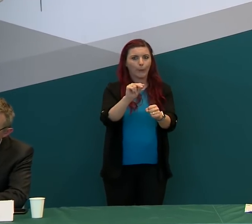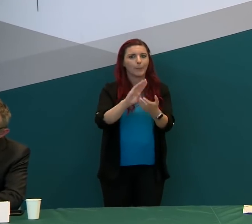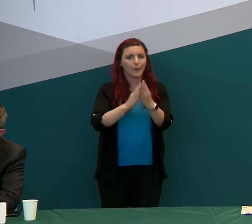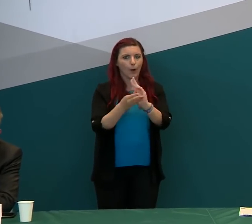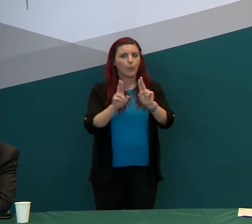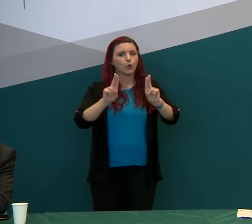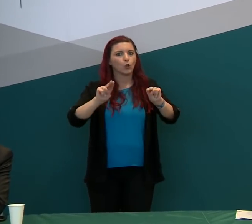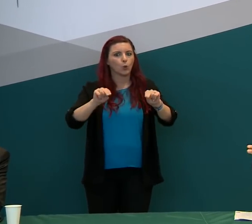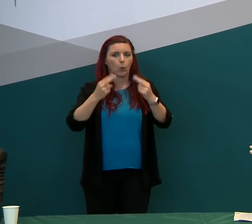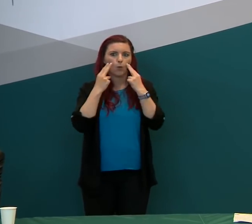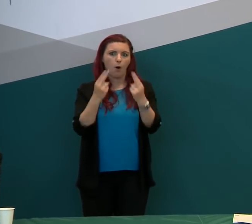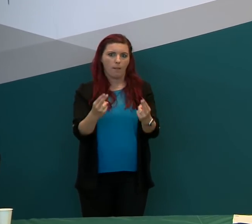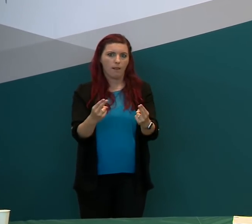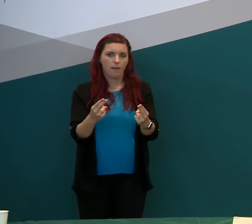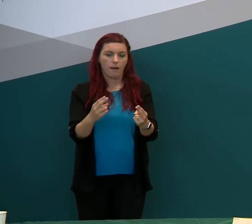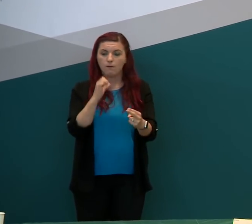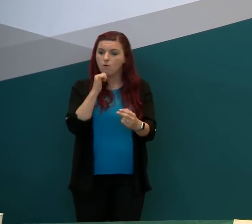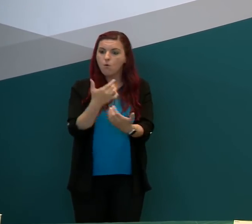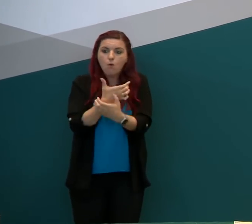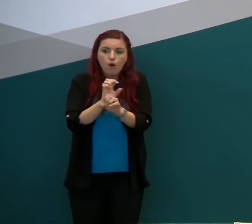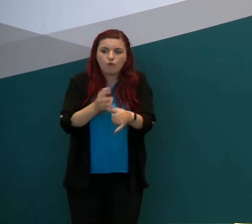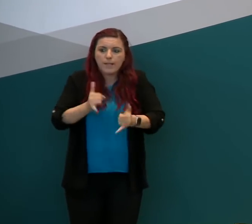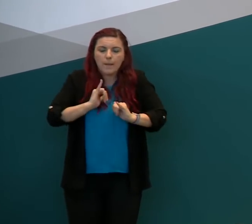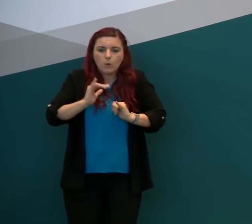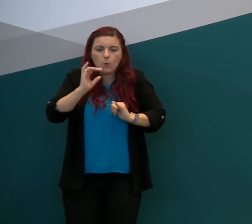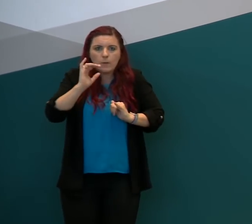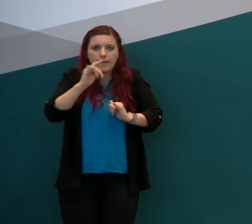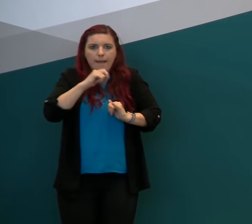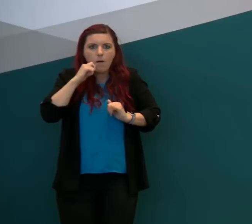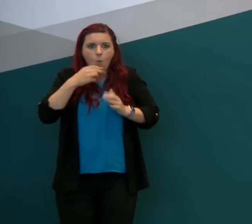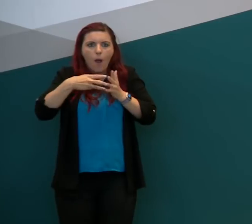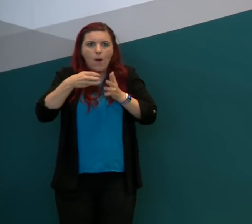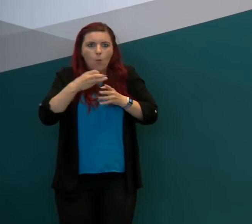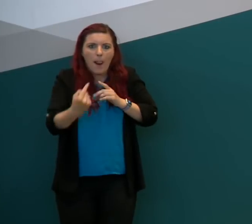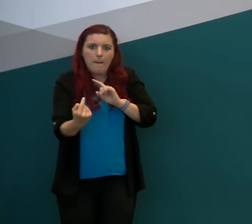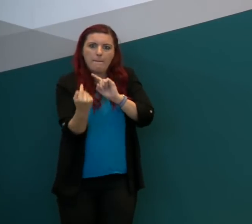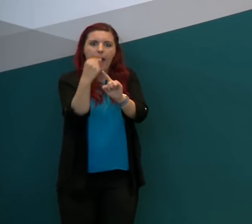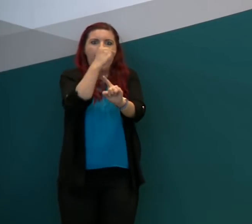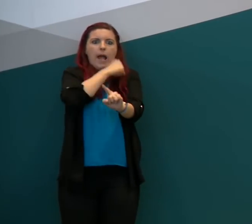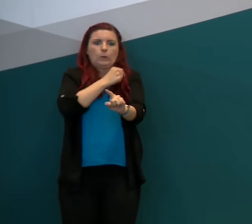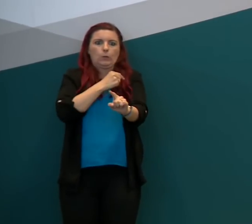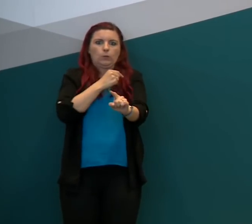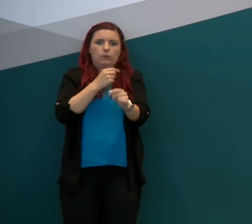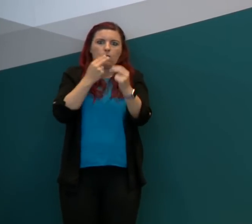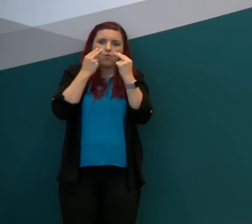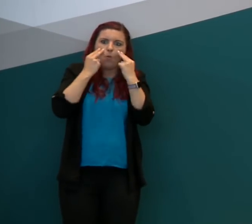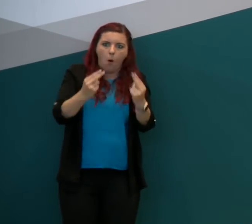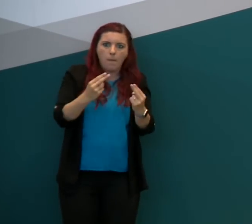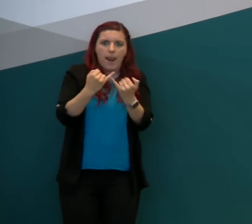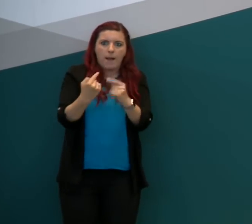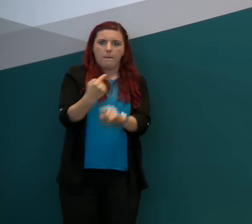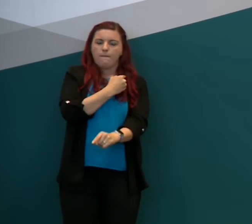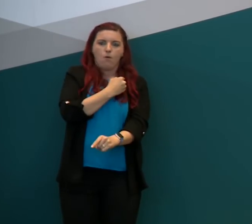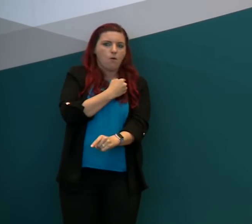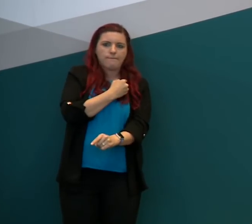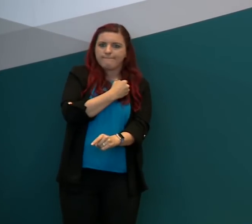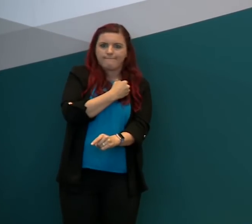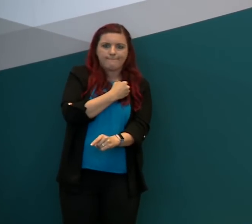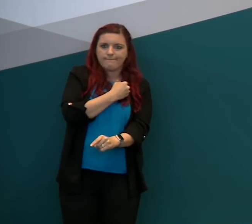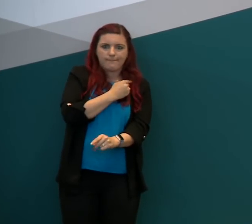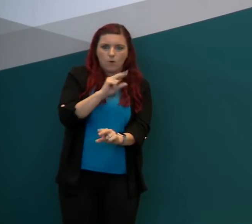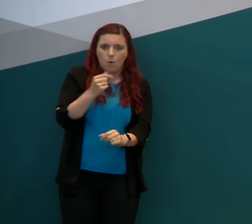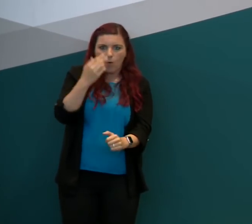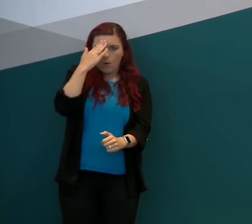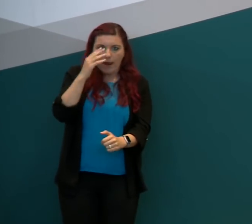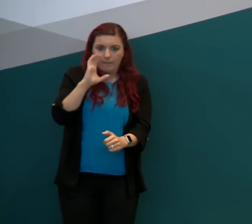at which we'll be able to go back, as you're describing, to, if I can put it simply, I know these weren't your words, the way things used to be. This is a